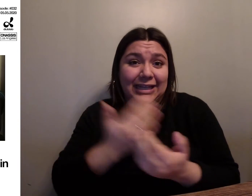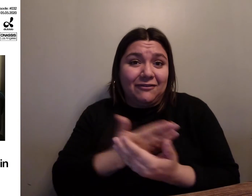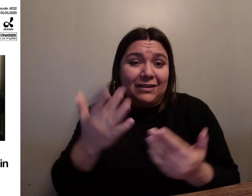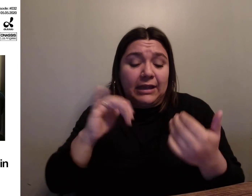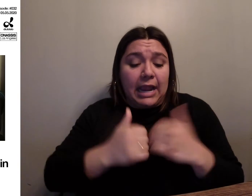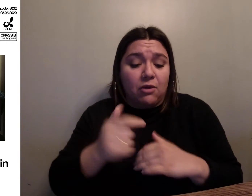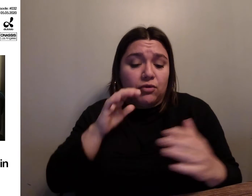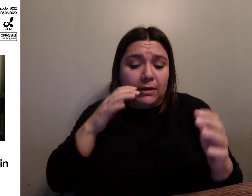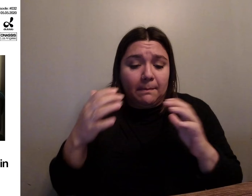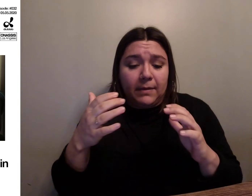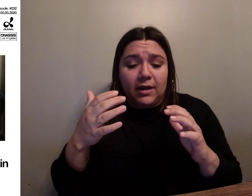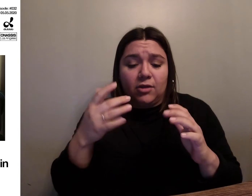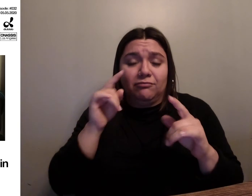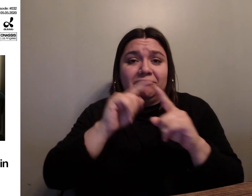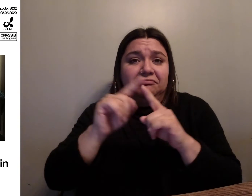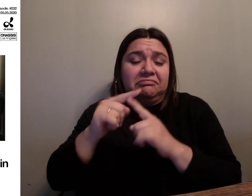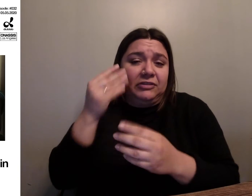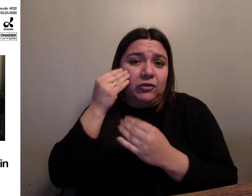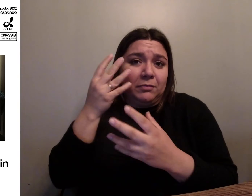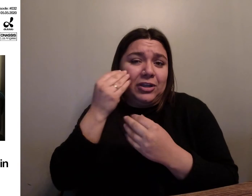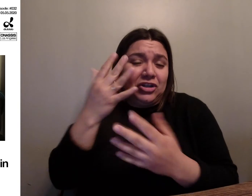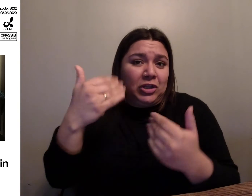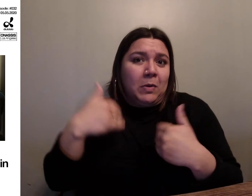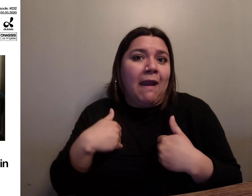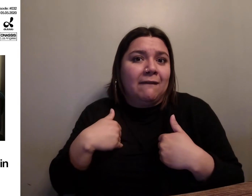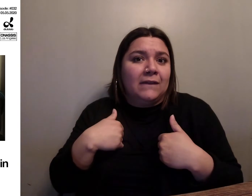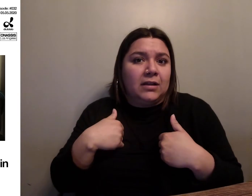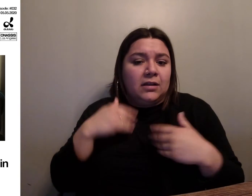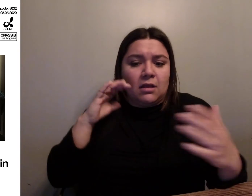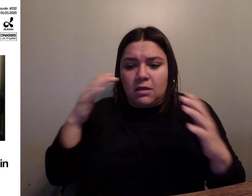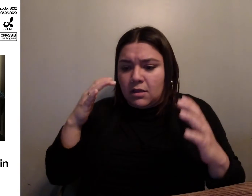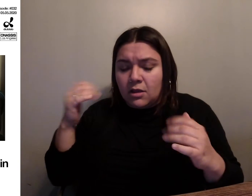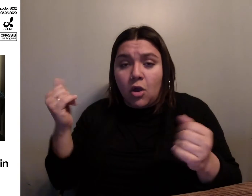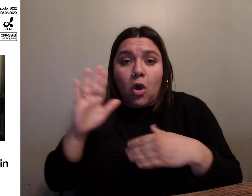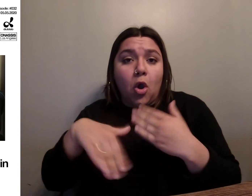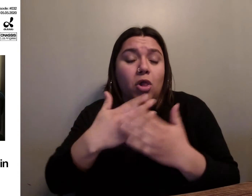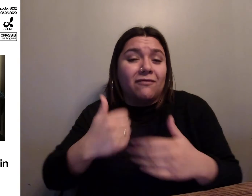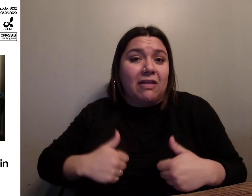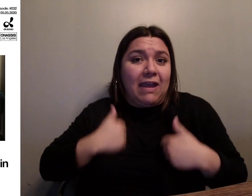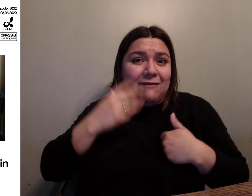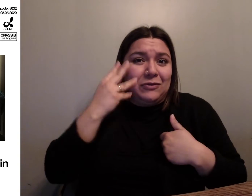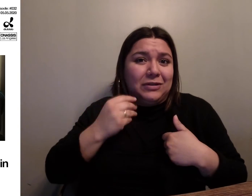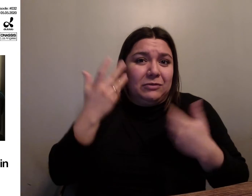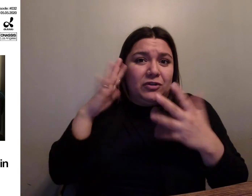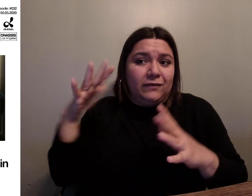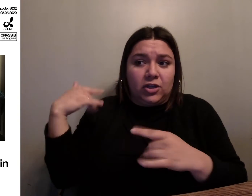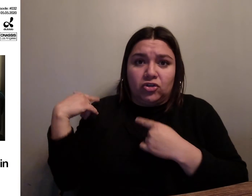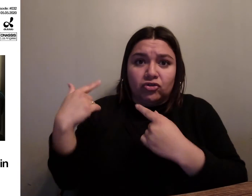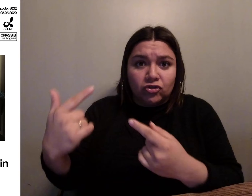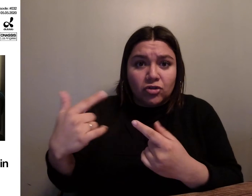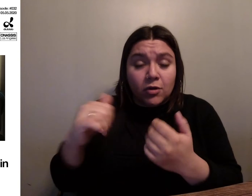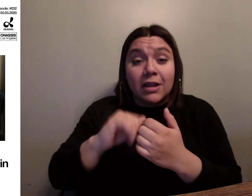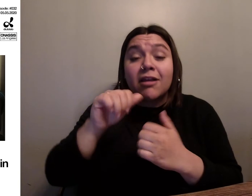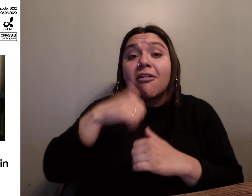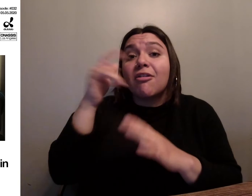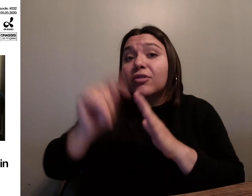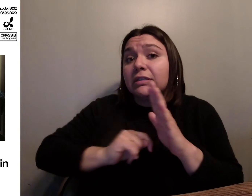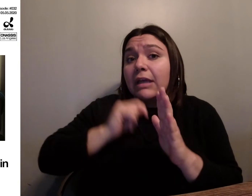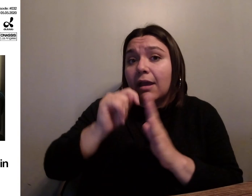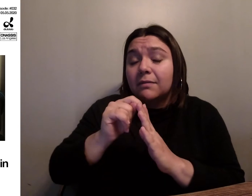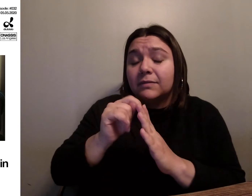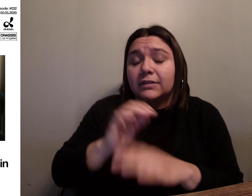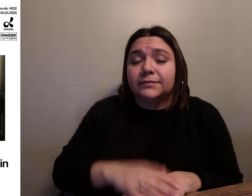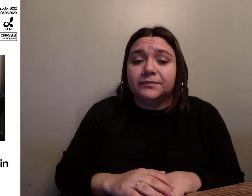with other times and other sensibilities, because our sensibilities change. Our